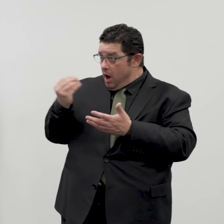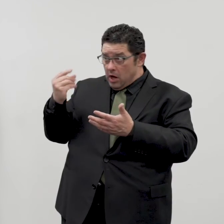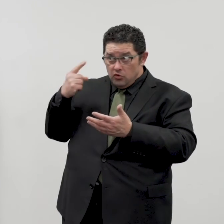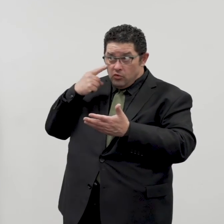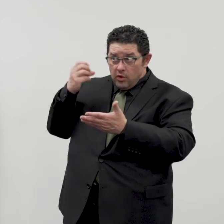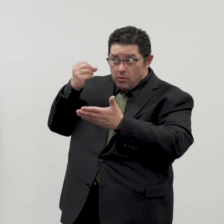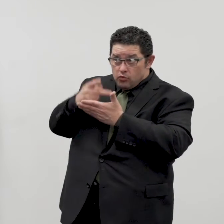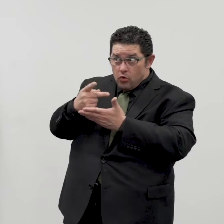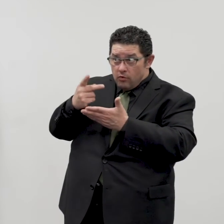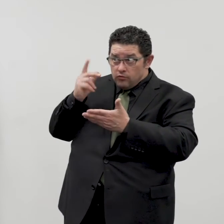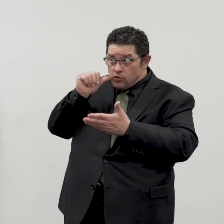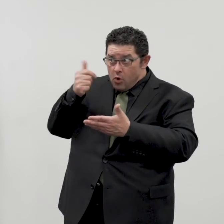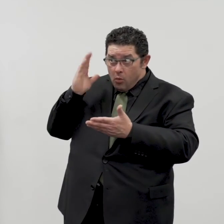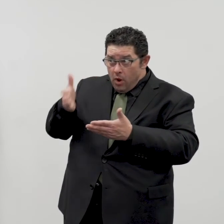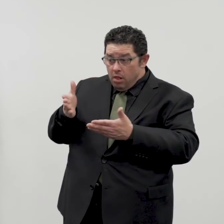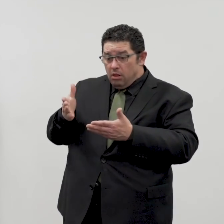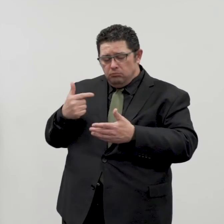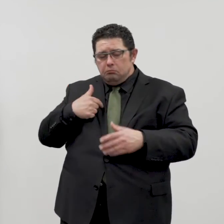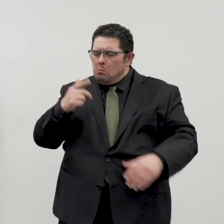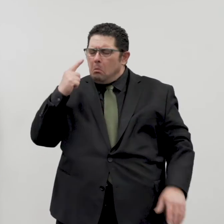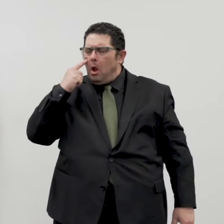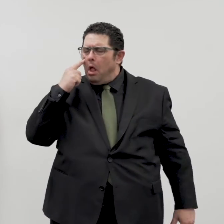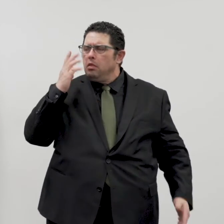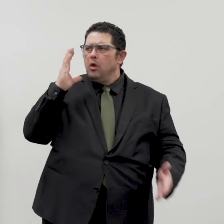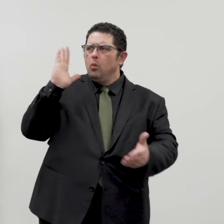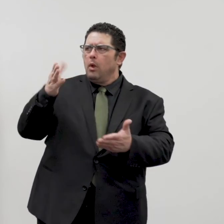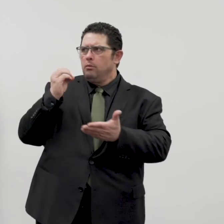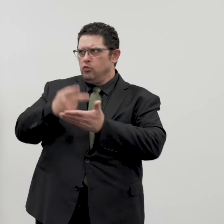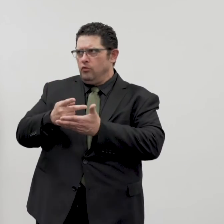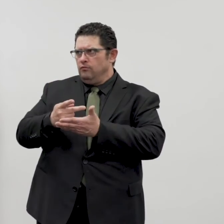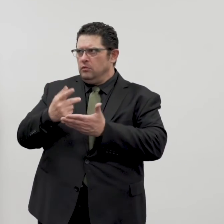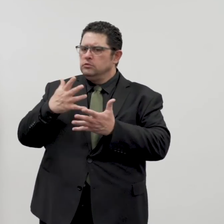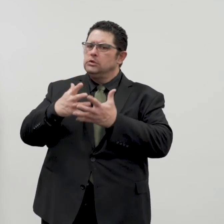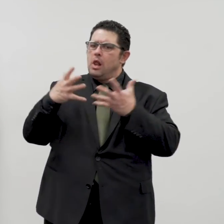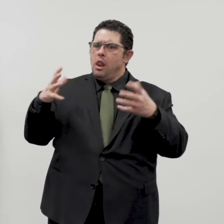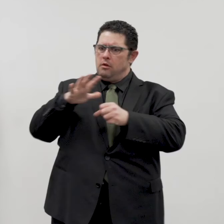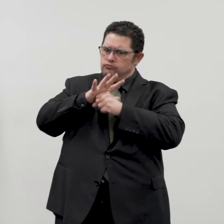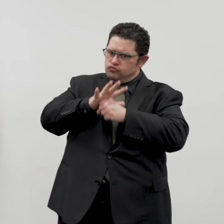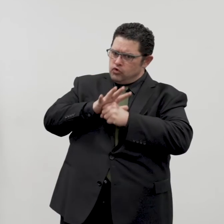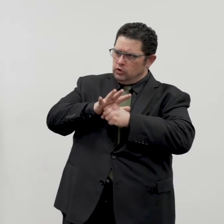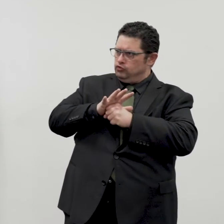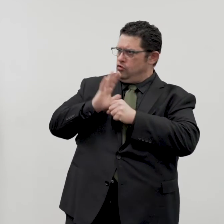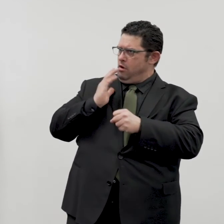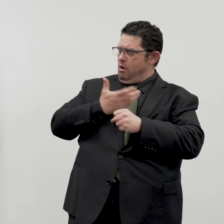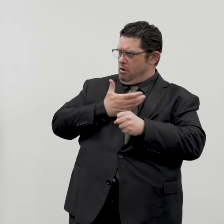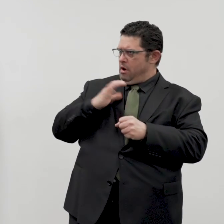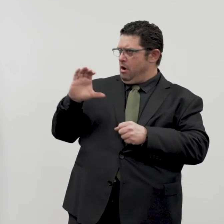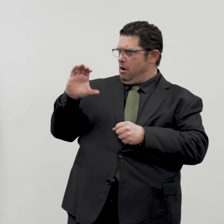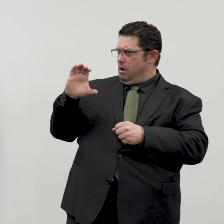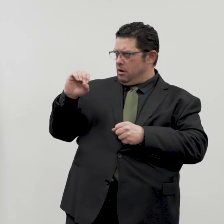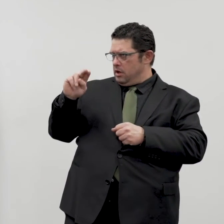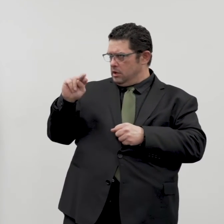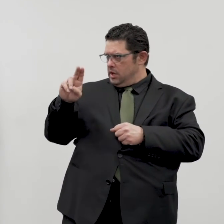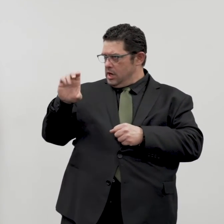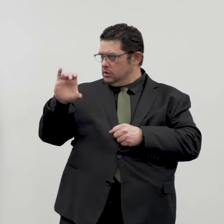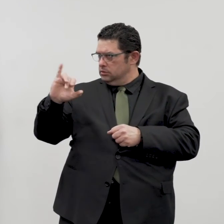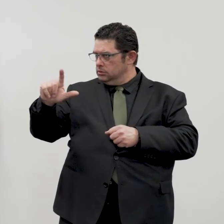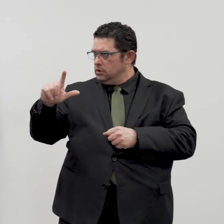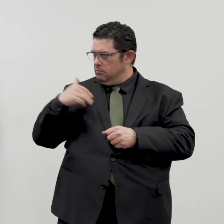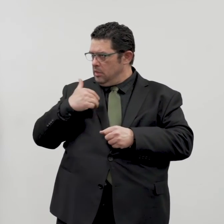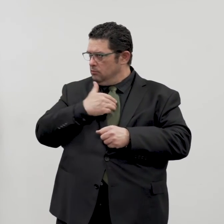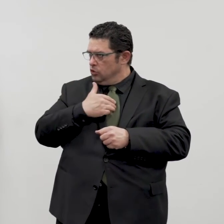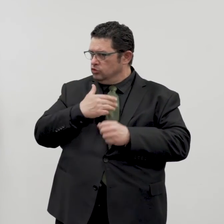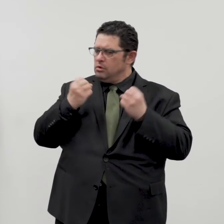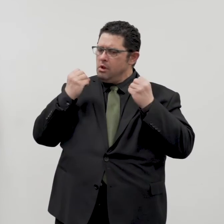through? No, I think it'll get through. I think, there's a lot of pressure on our council members by a lot of people